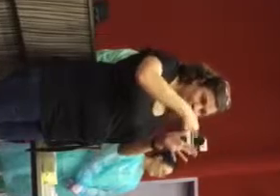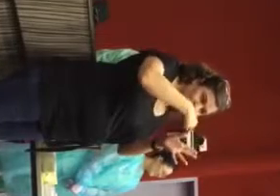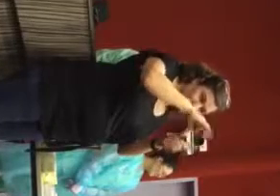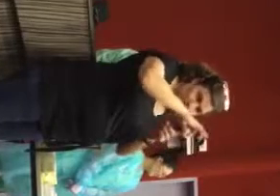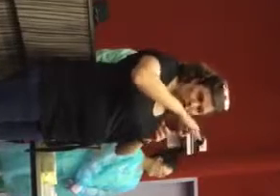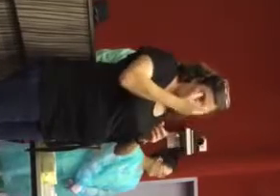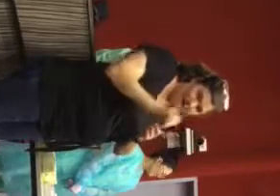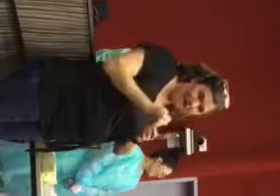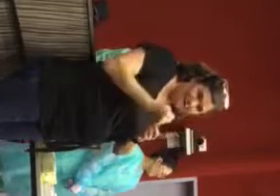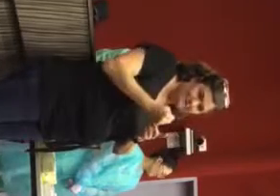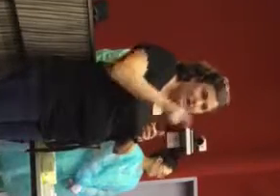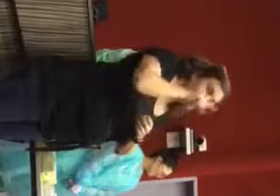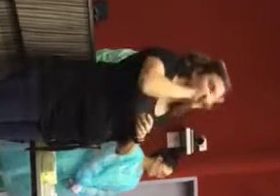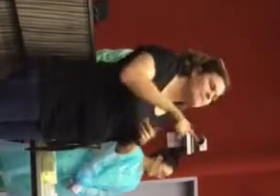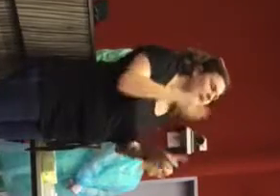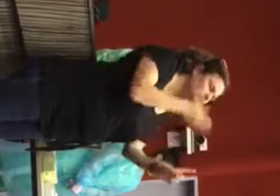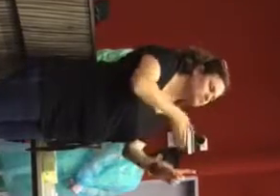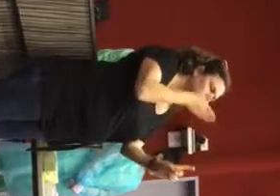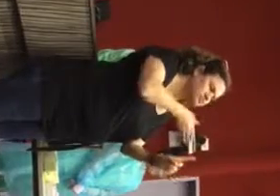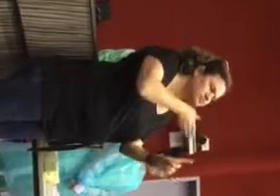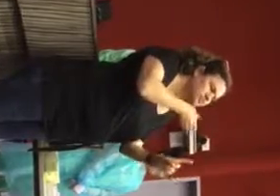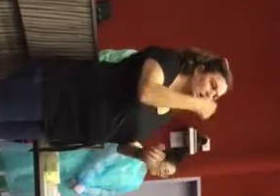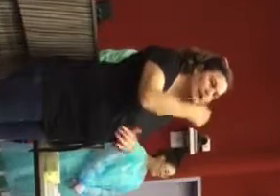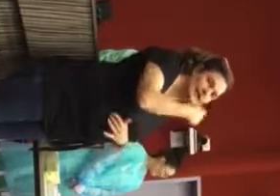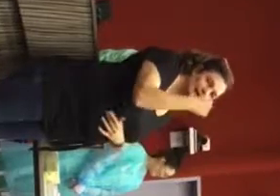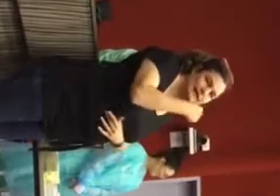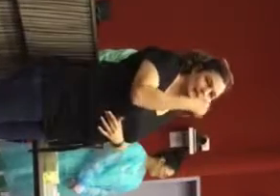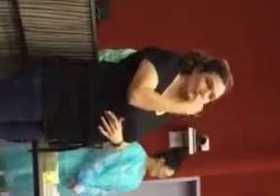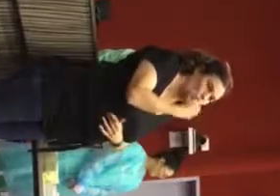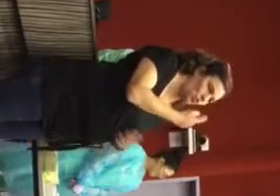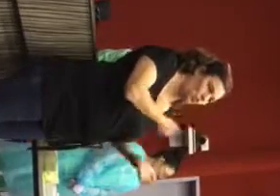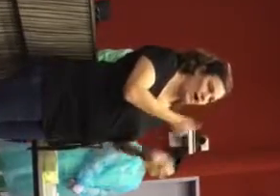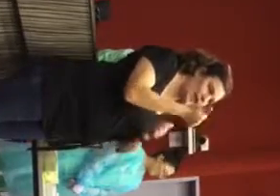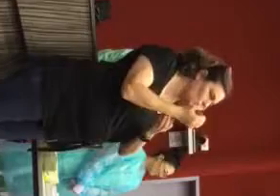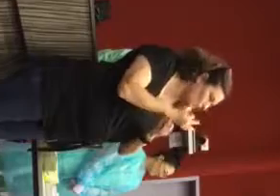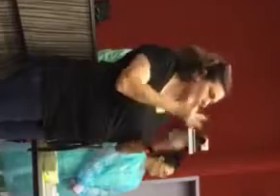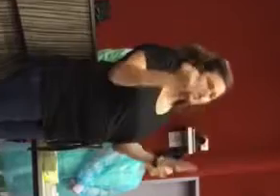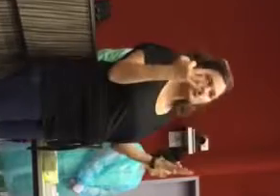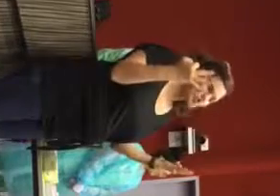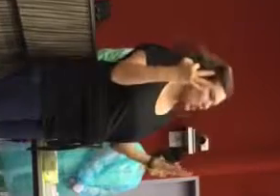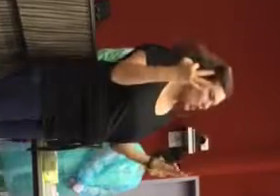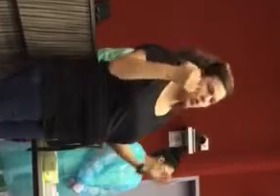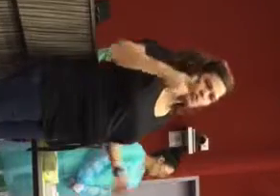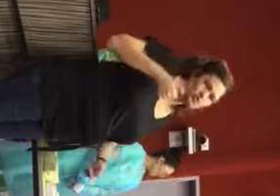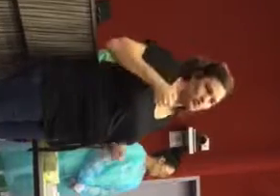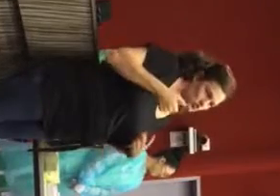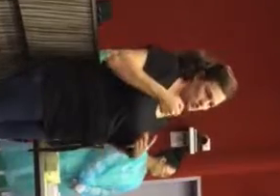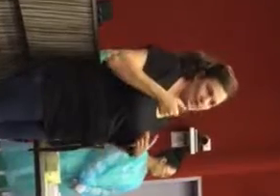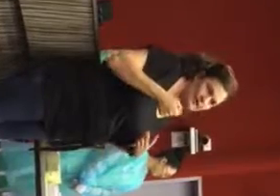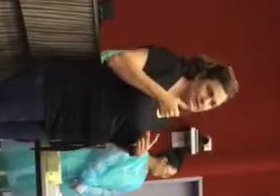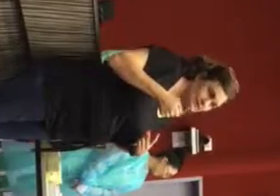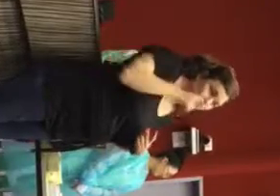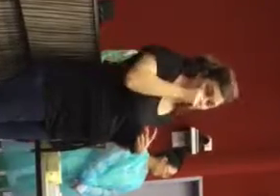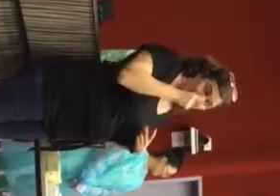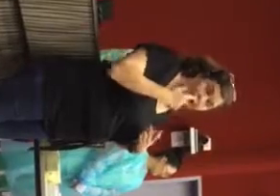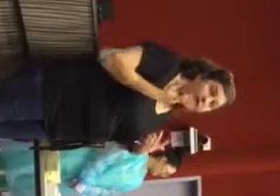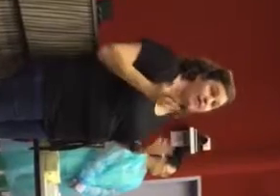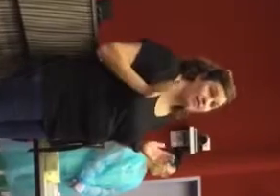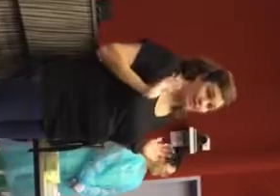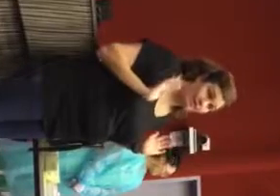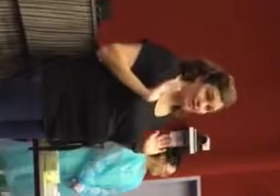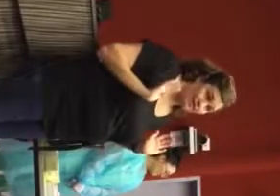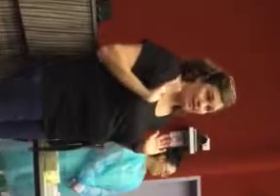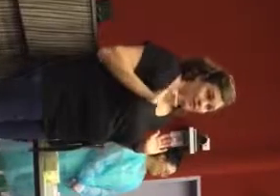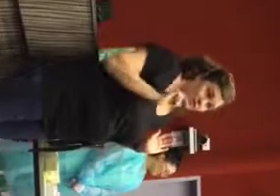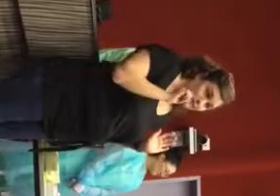the main thing is you can clean your teeth well without using toothpaste if you really want to, so it would overcome that. It's physically